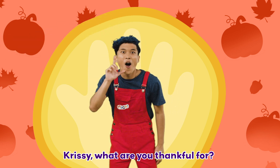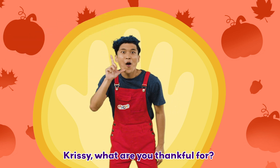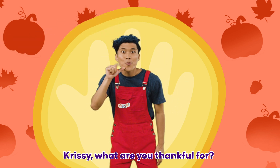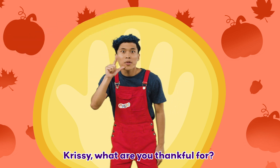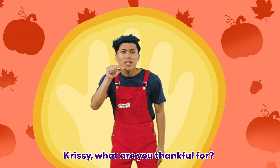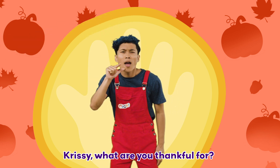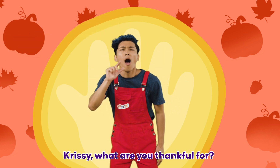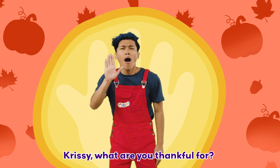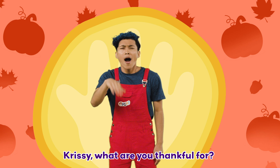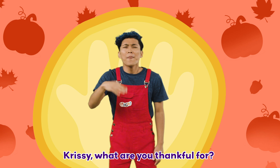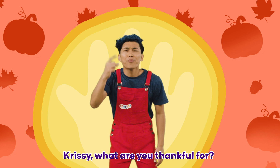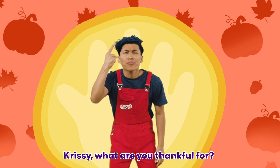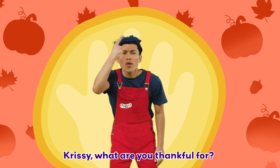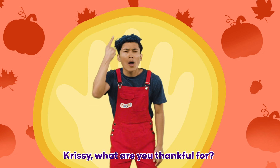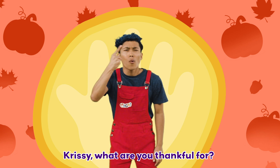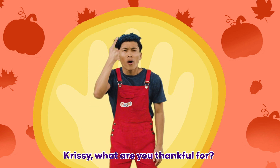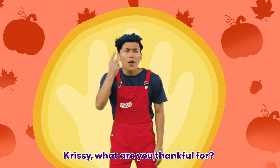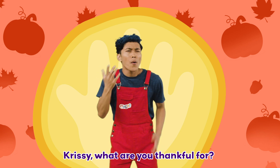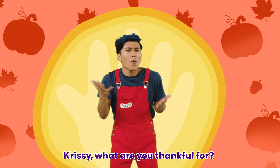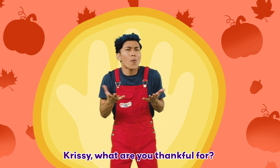Chrissy, what are you thankful for?